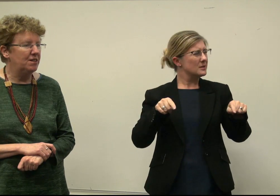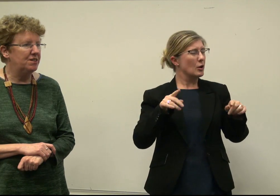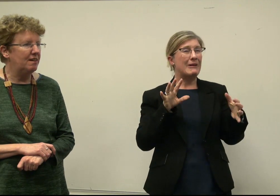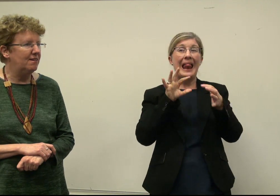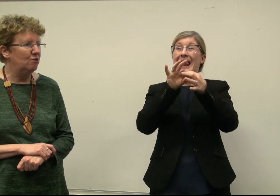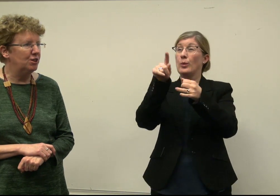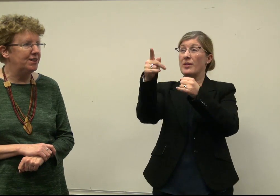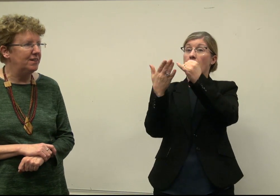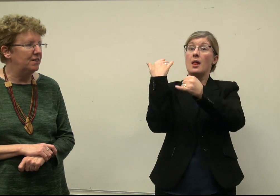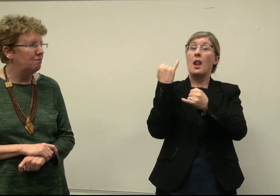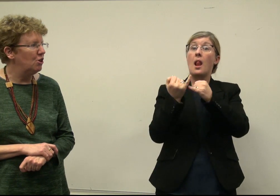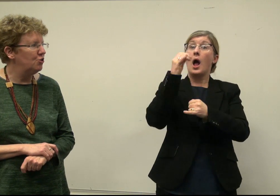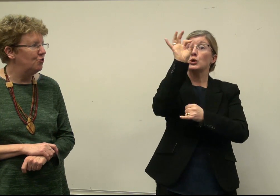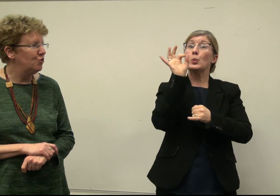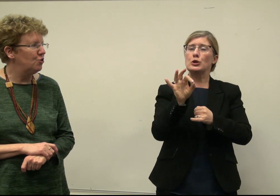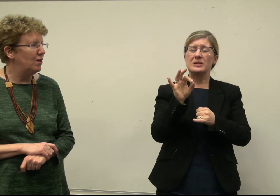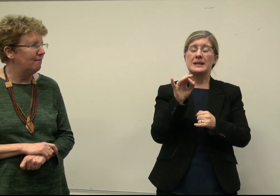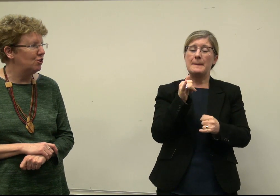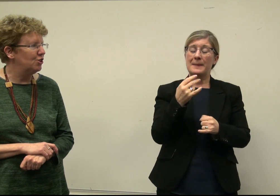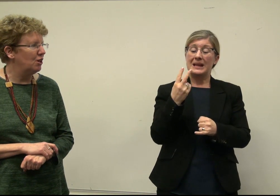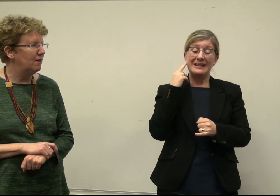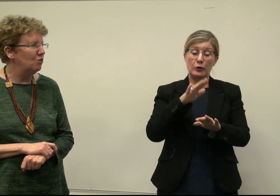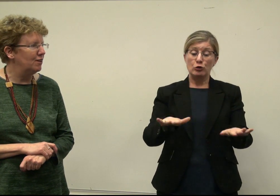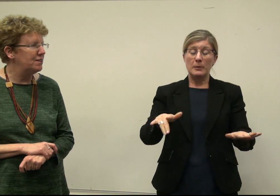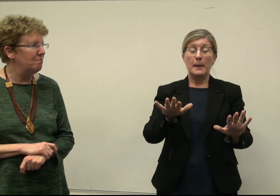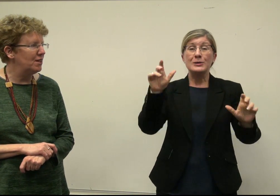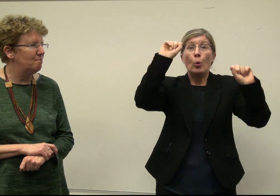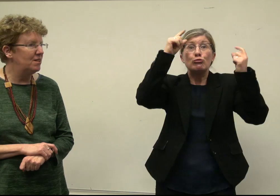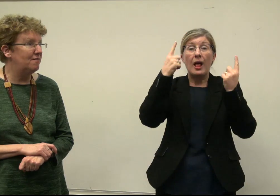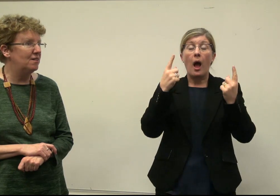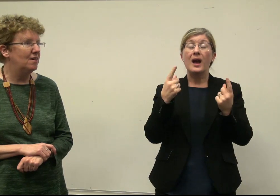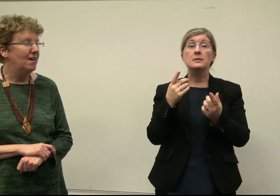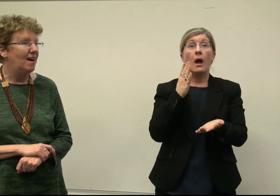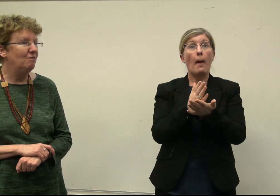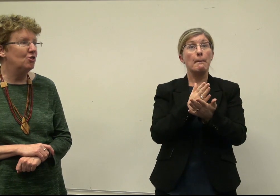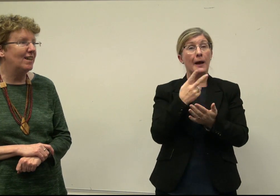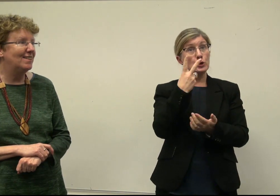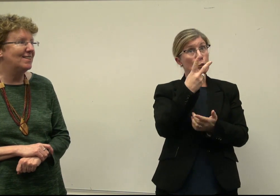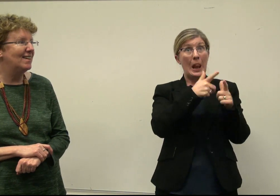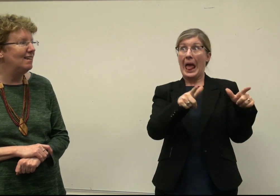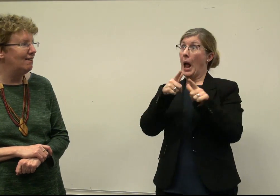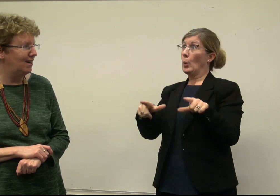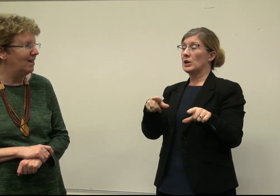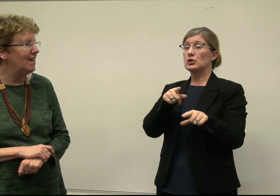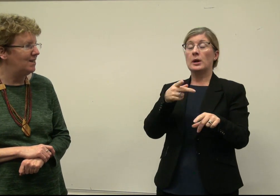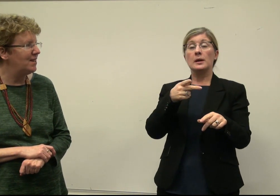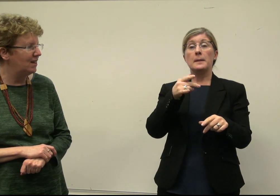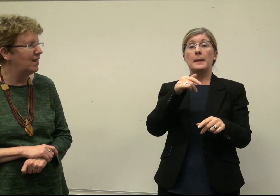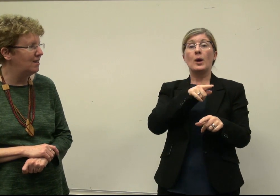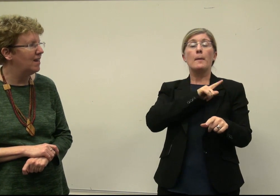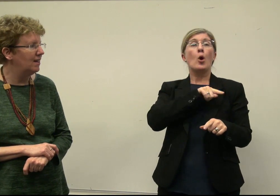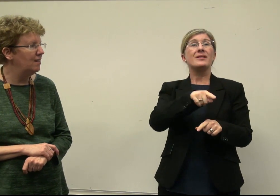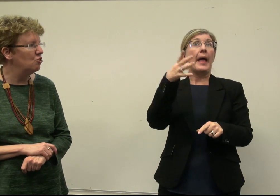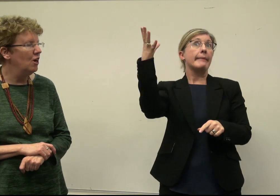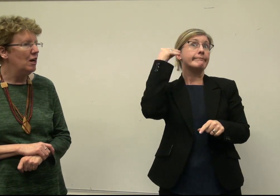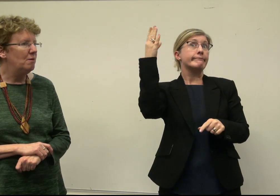don't necessarily understand that there are two languages going on. They sometimes, if they have good access to hearing, yes, they can hear